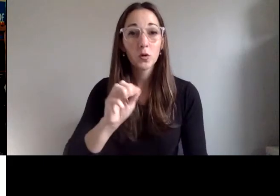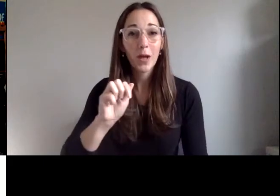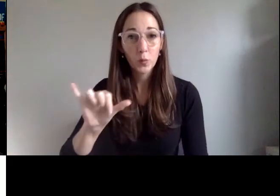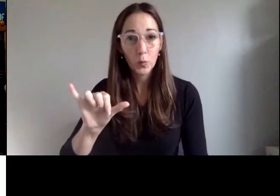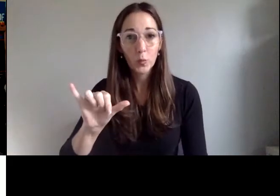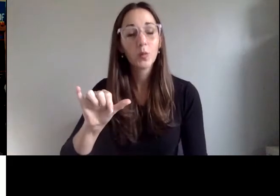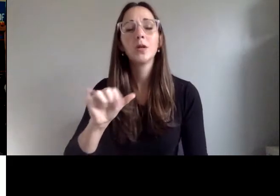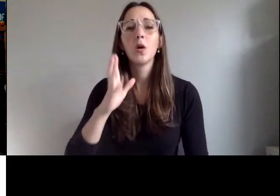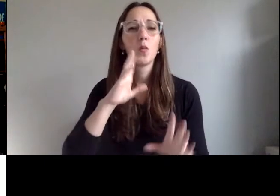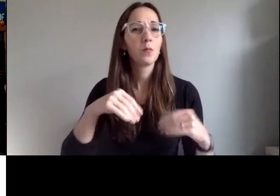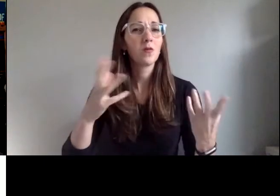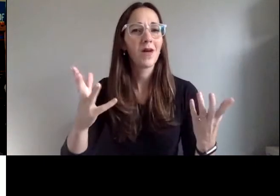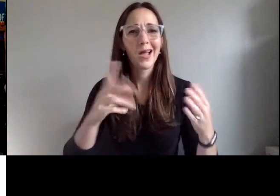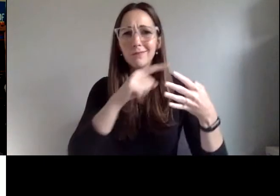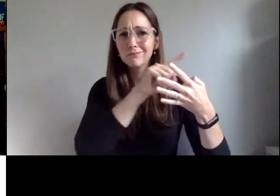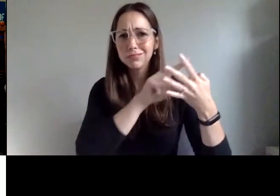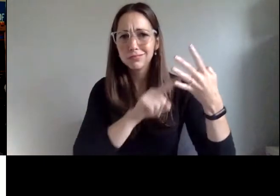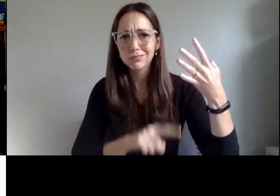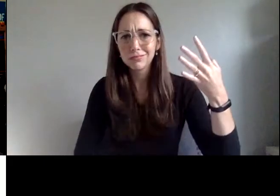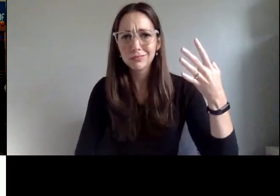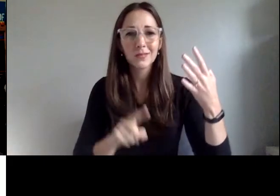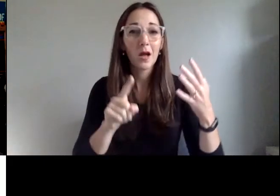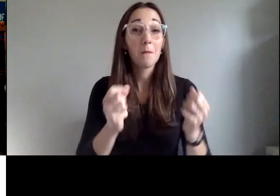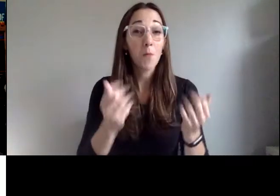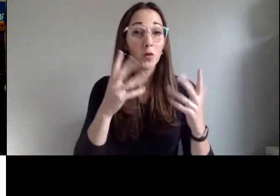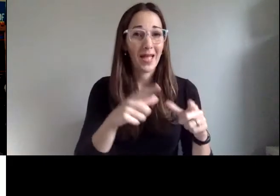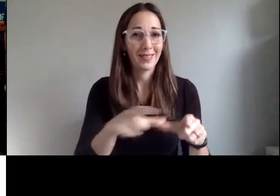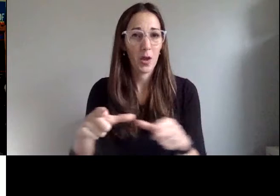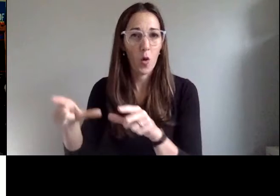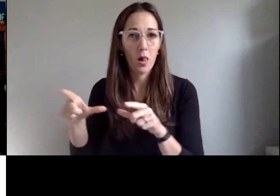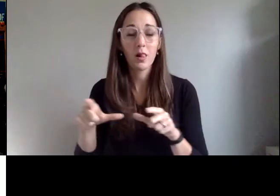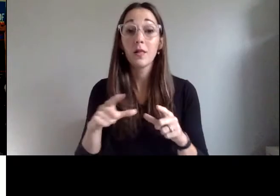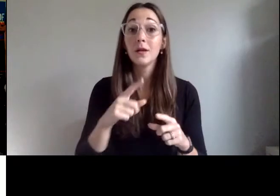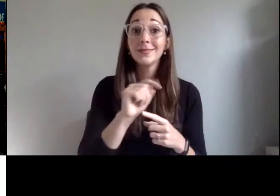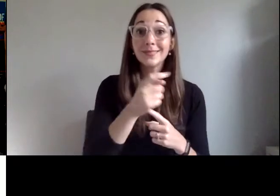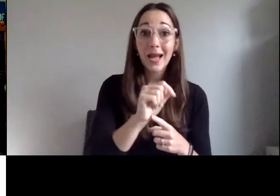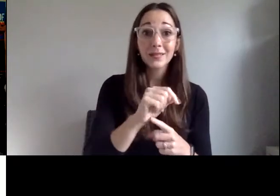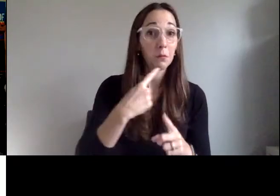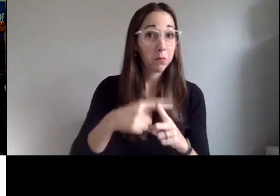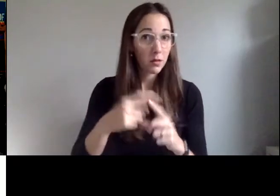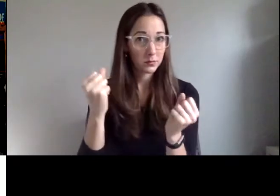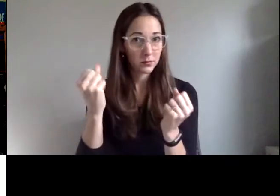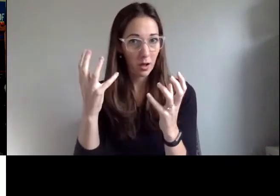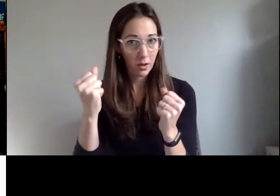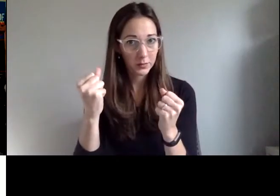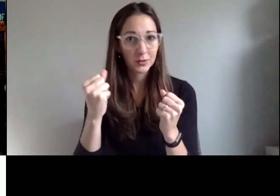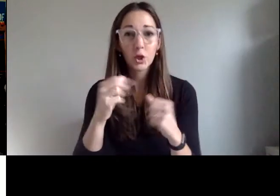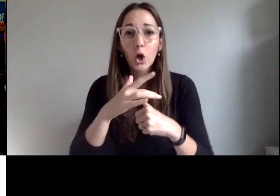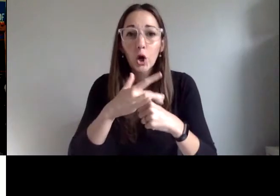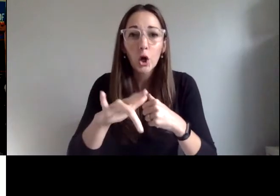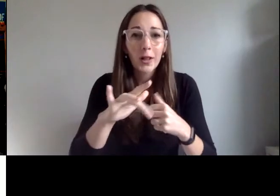World Around You provides a library of multilingual in both text and sign